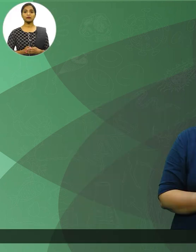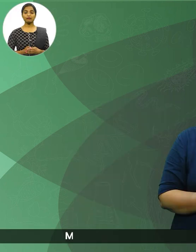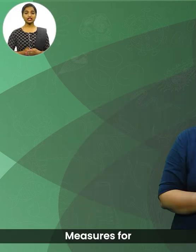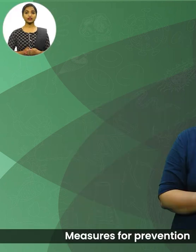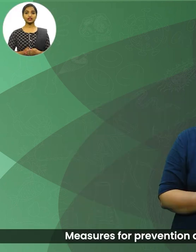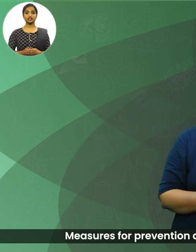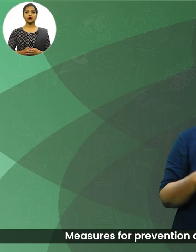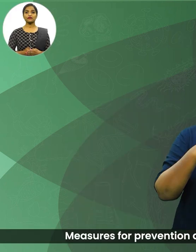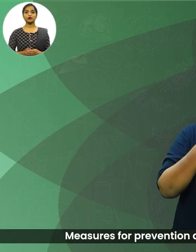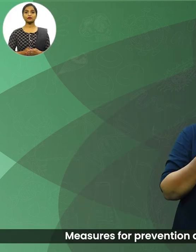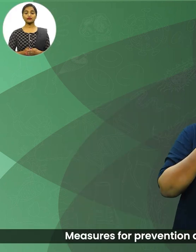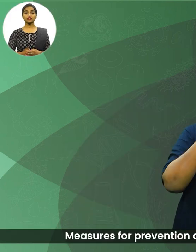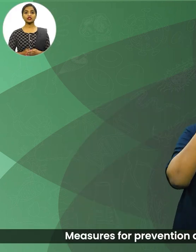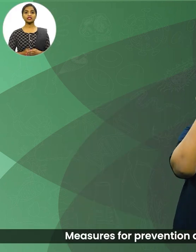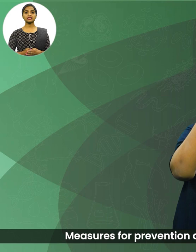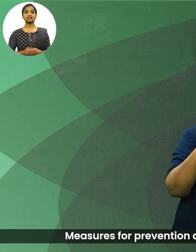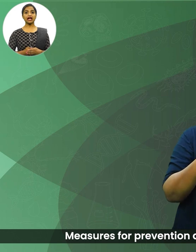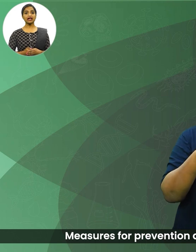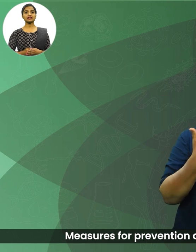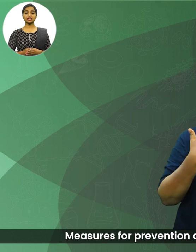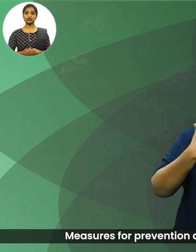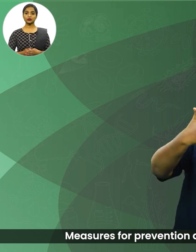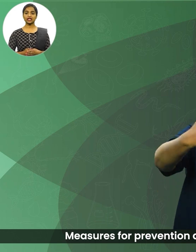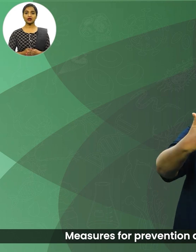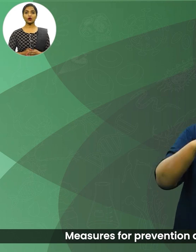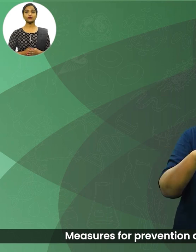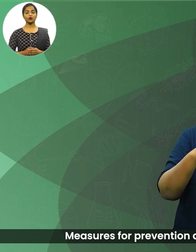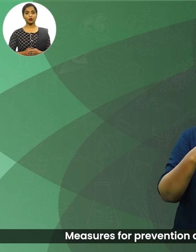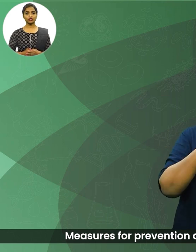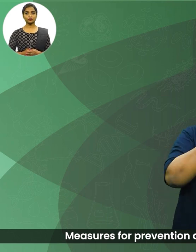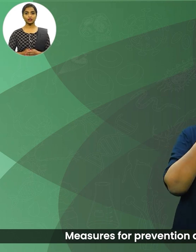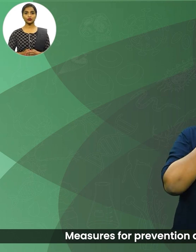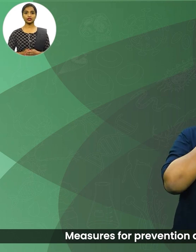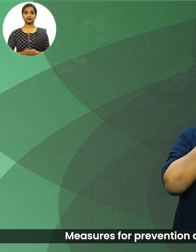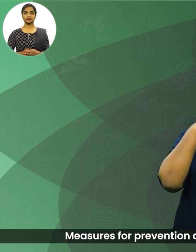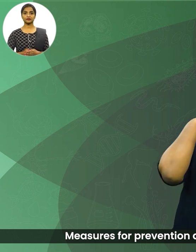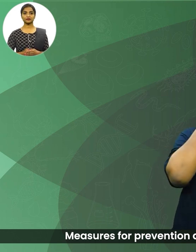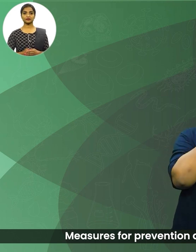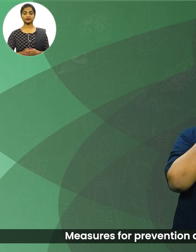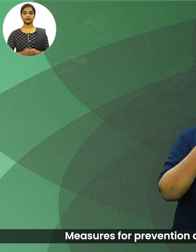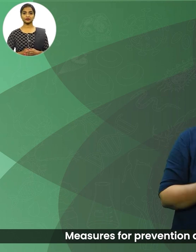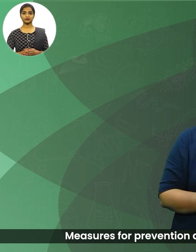have very prevention and controlling of water pollution.